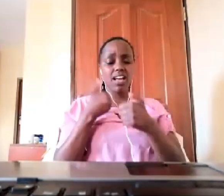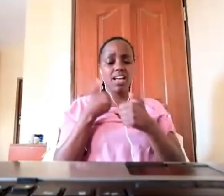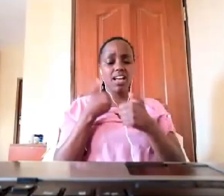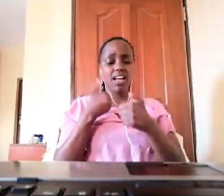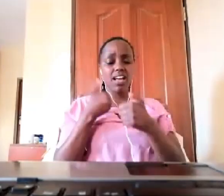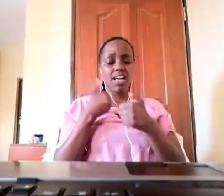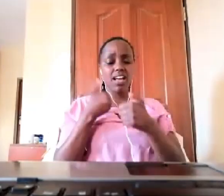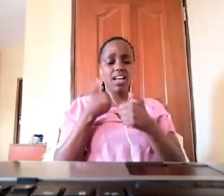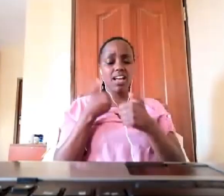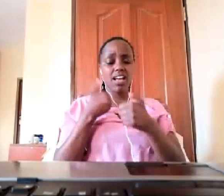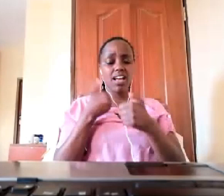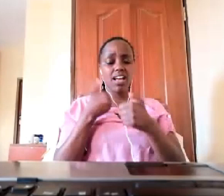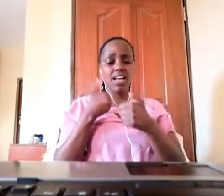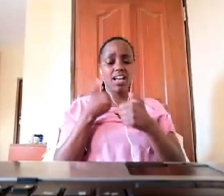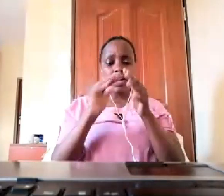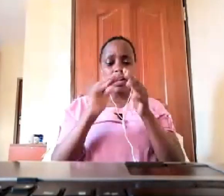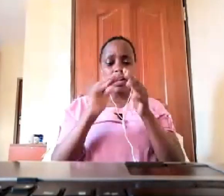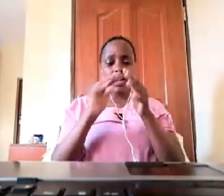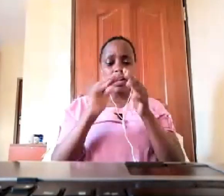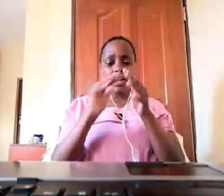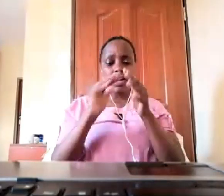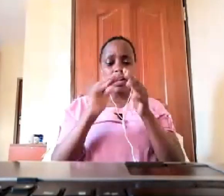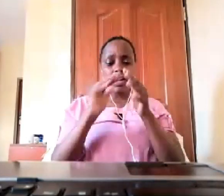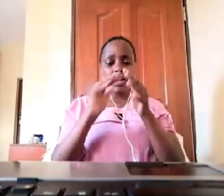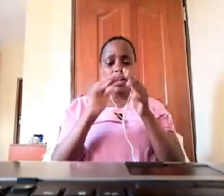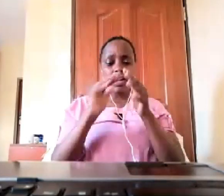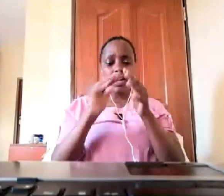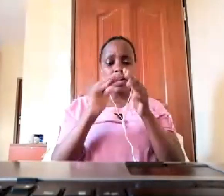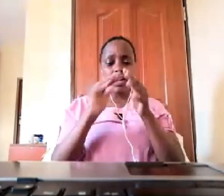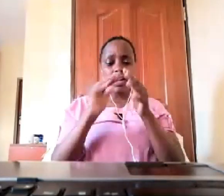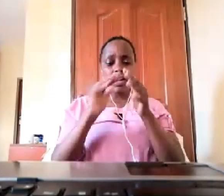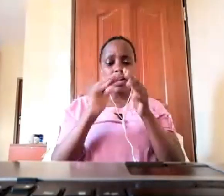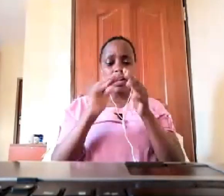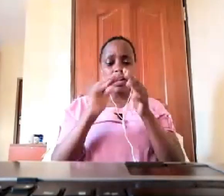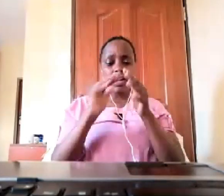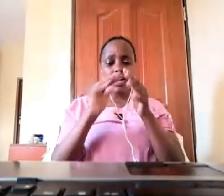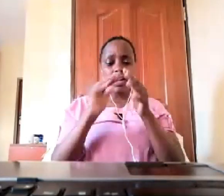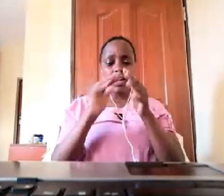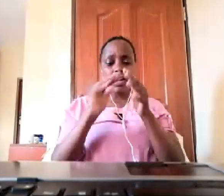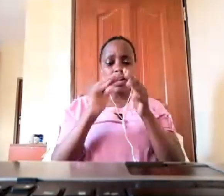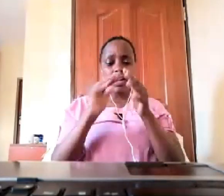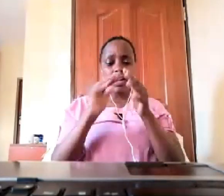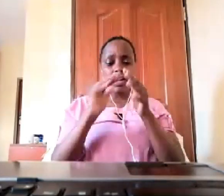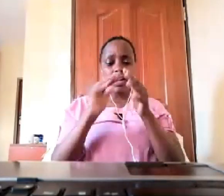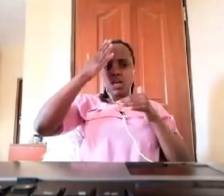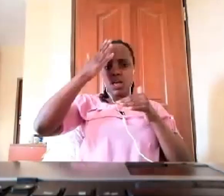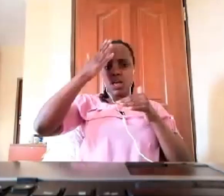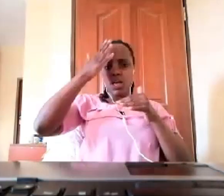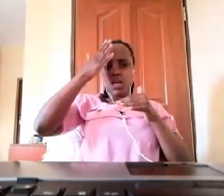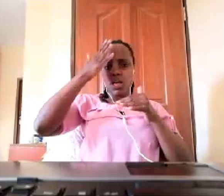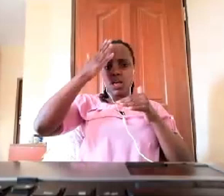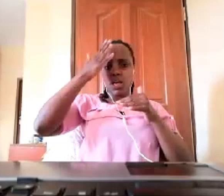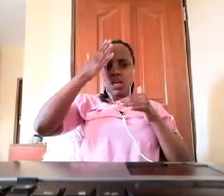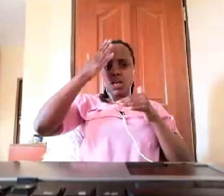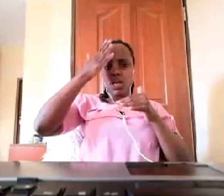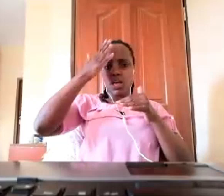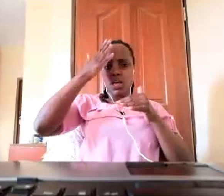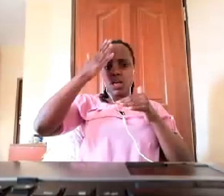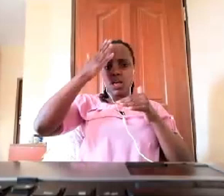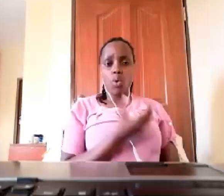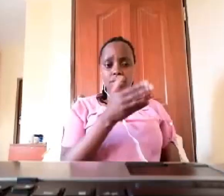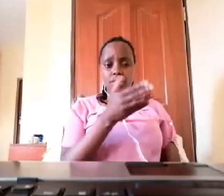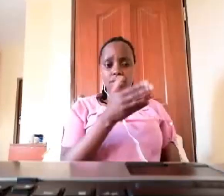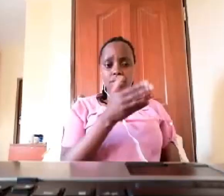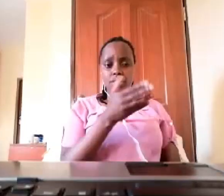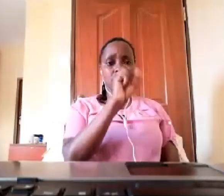reporting to the African Charter. What are some of your ideas that you can give us so that, because today we have the community here, we have